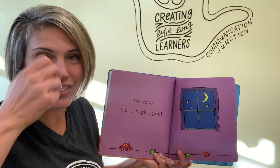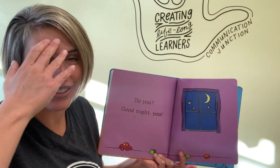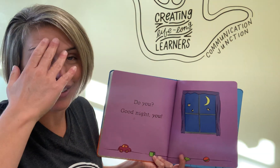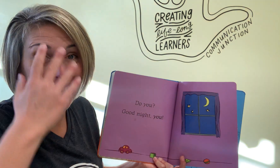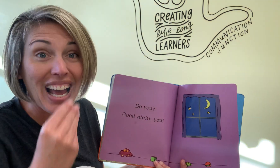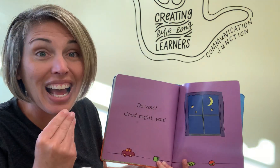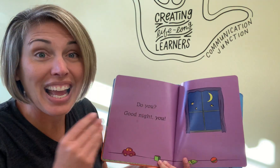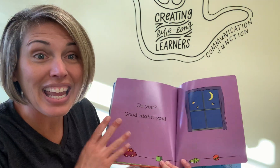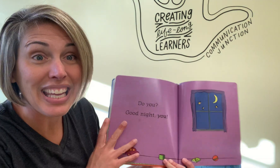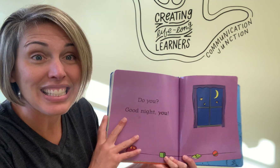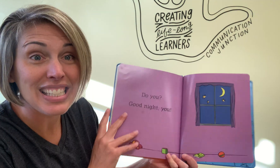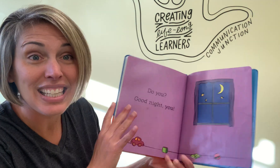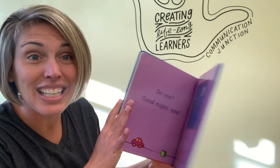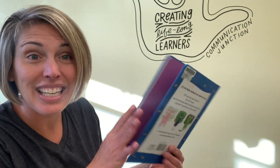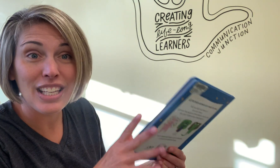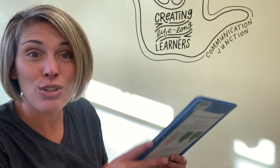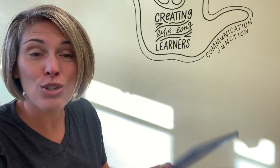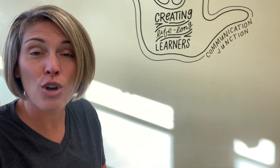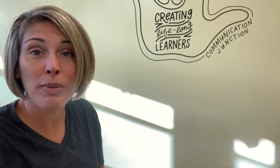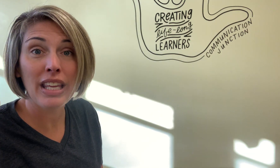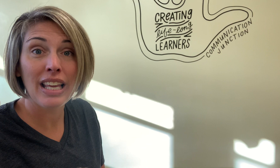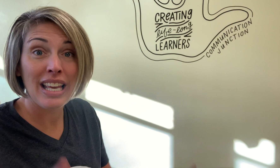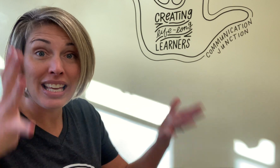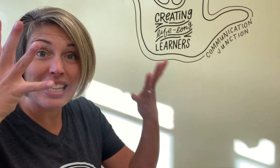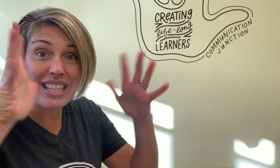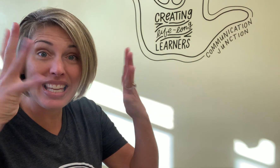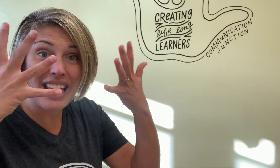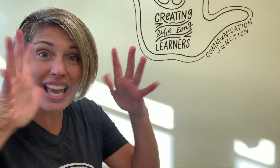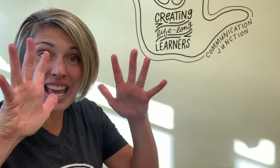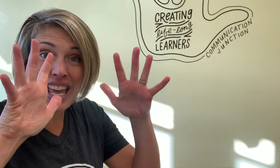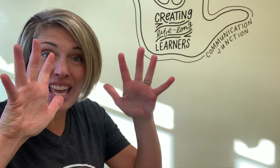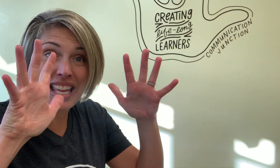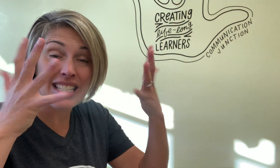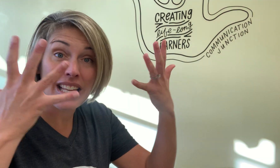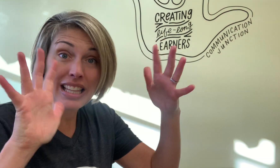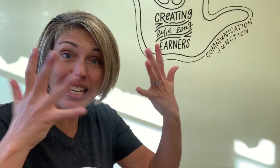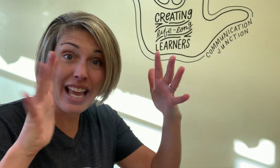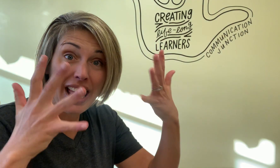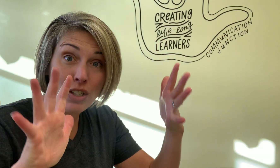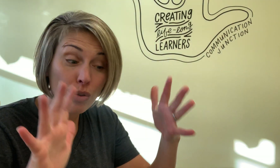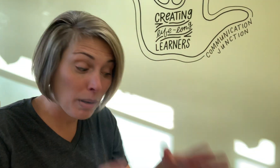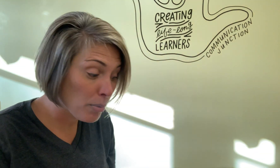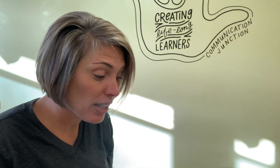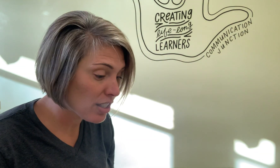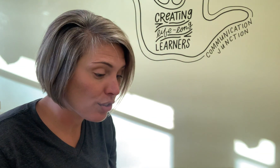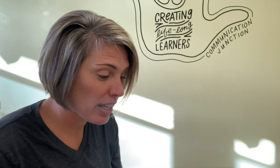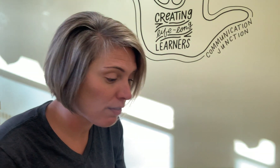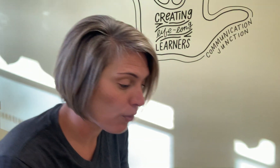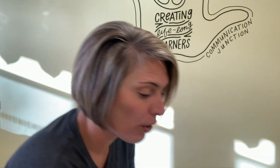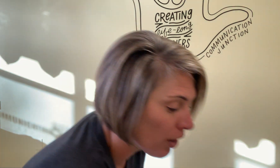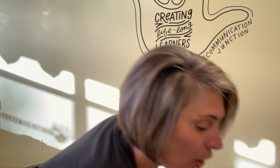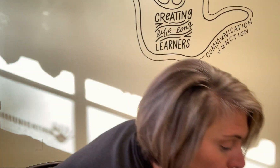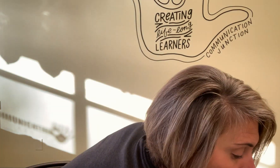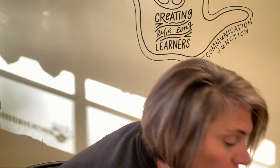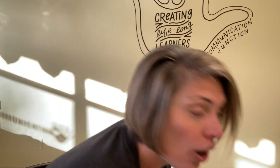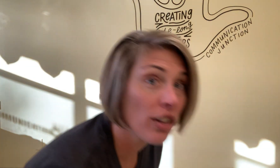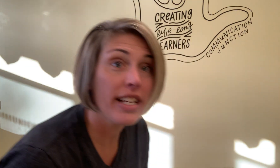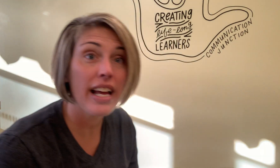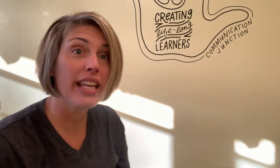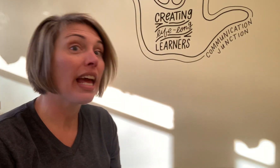Good night. Can you show me? The end. The end. Remember, that's our sign for all done. And